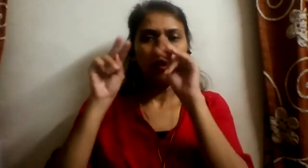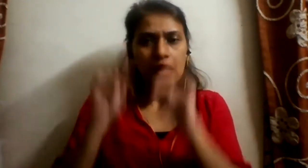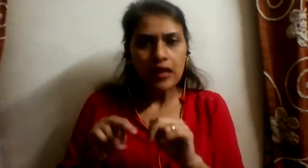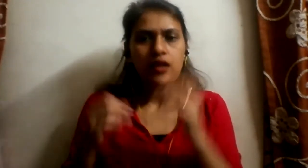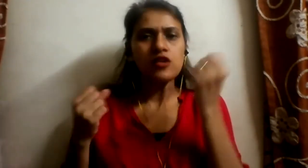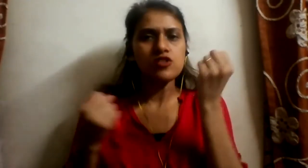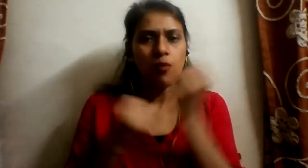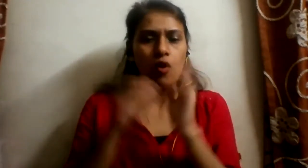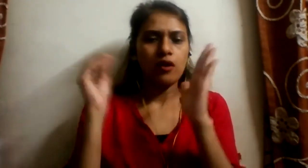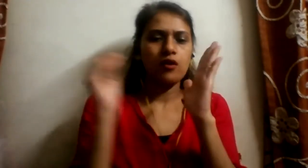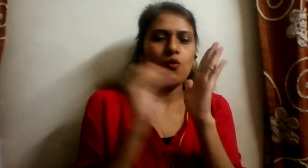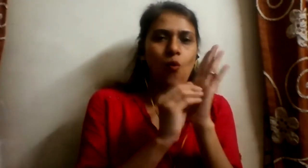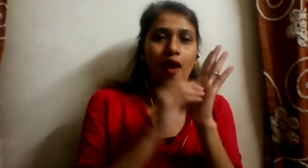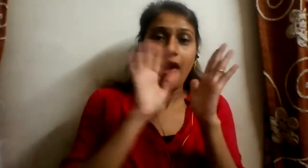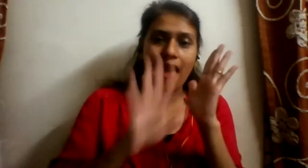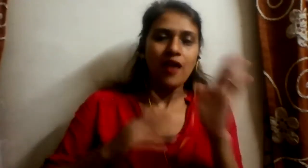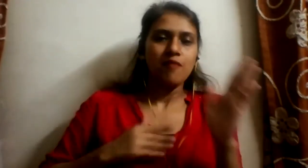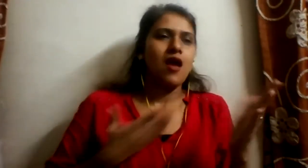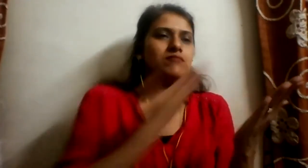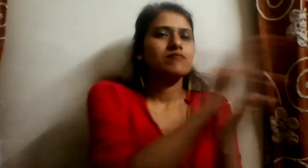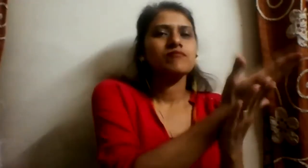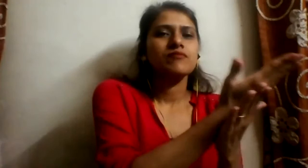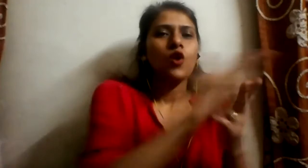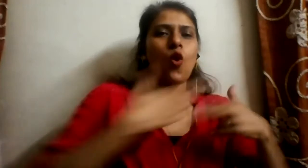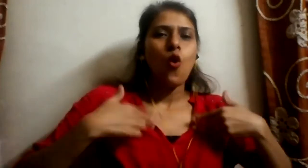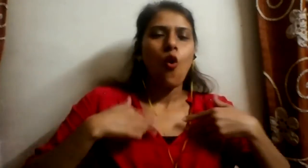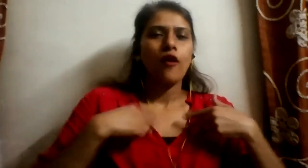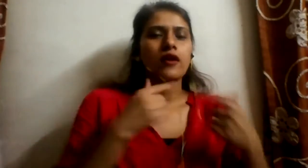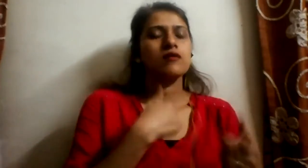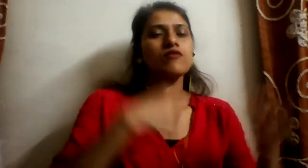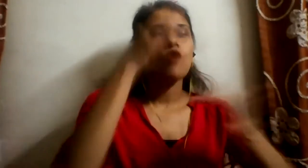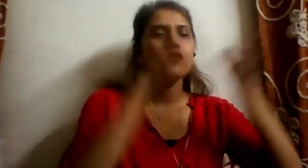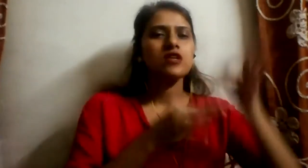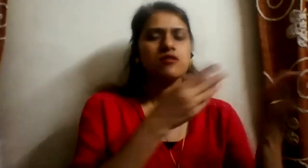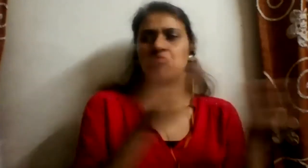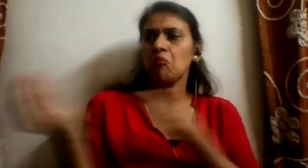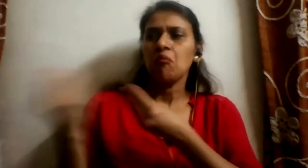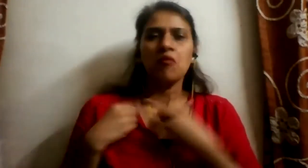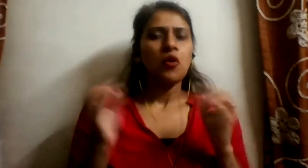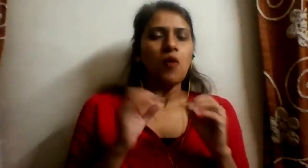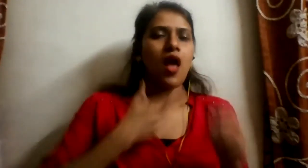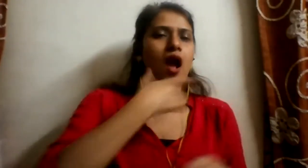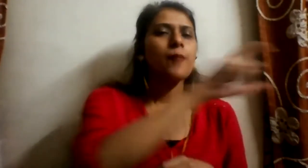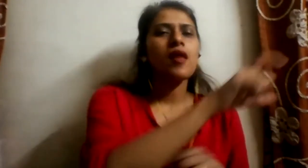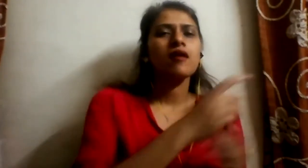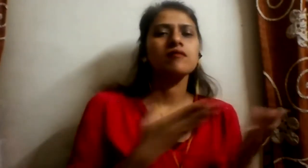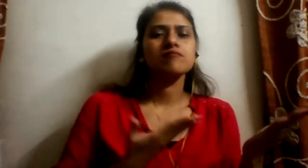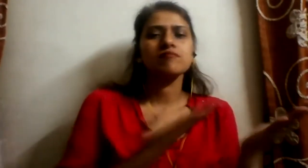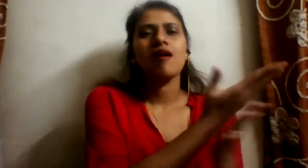to justice. And this, as lawyers or as people interested in this